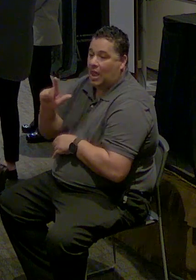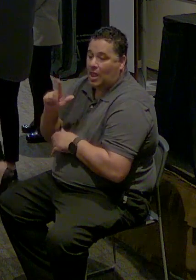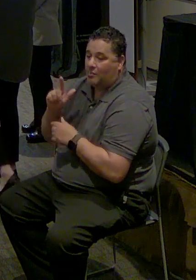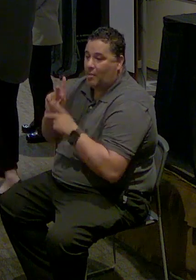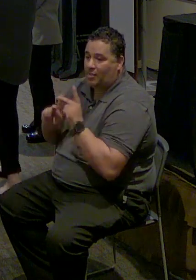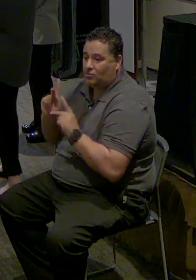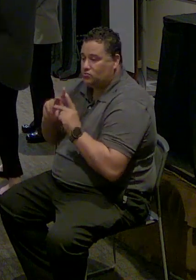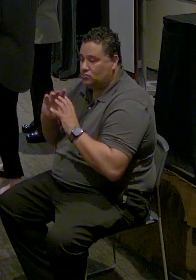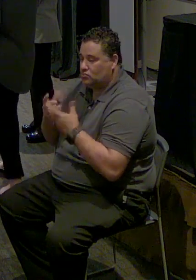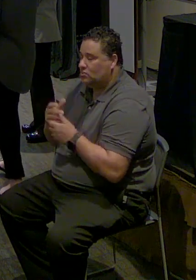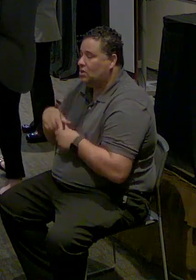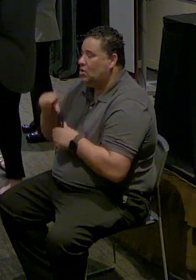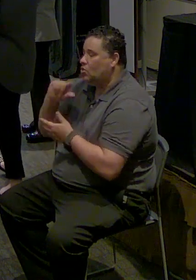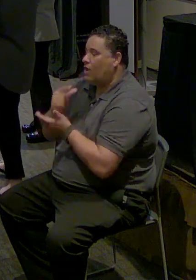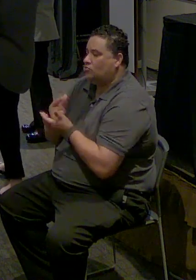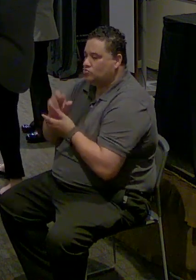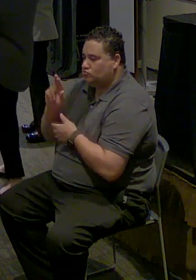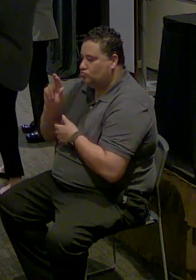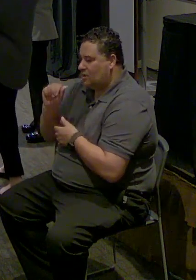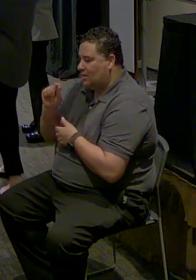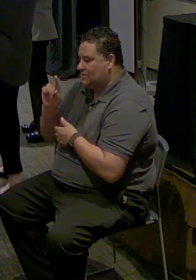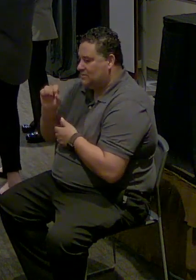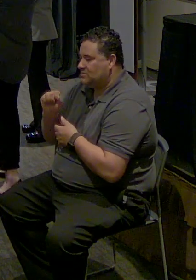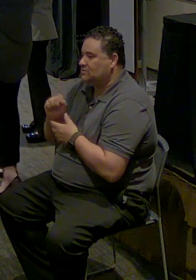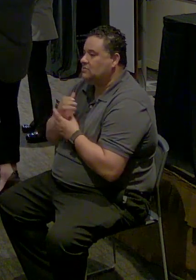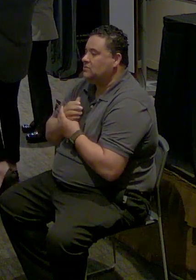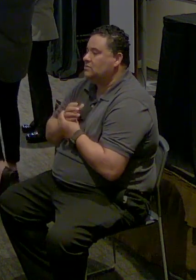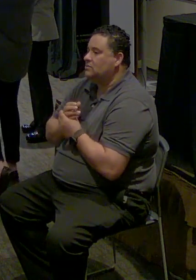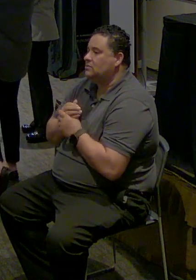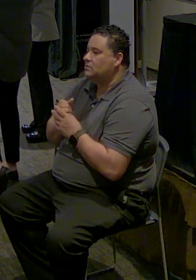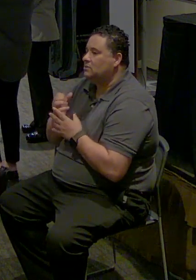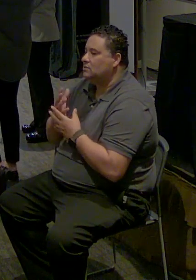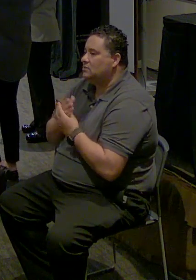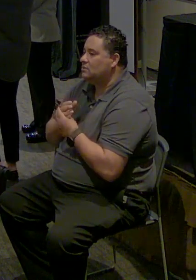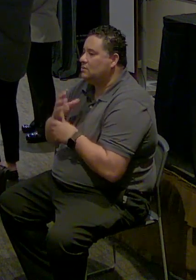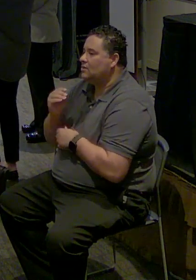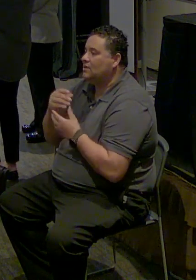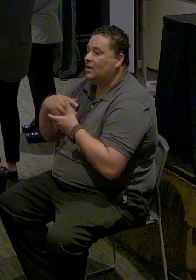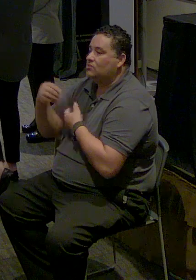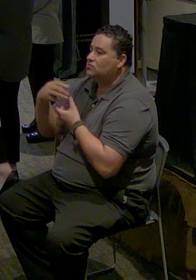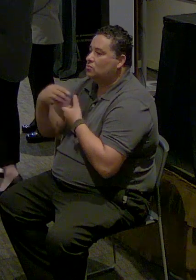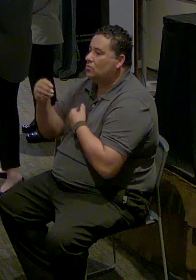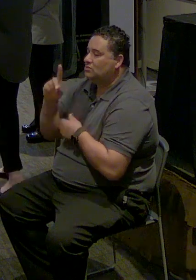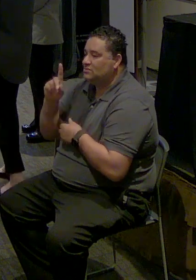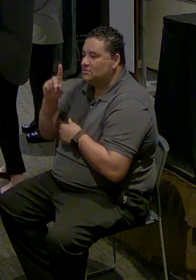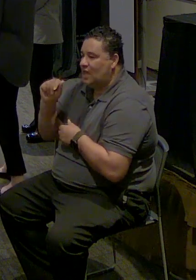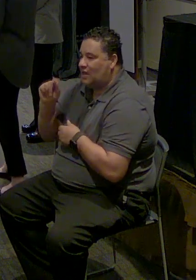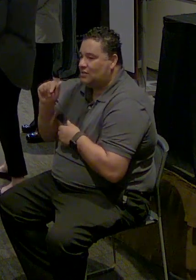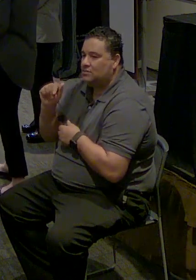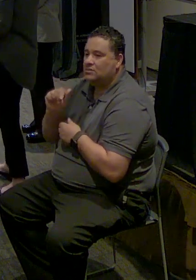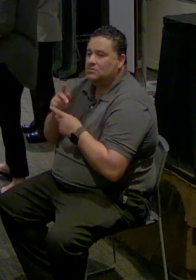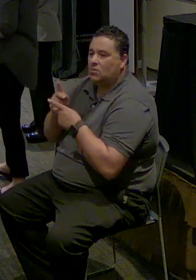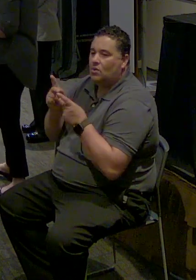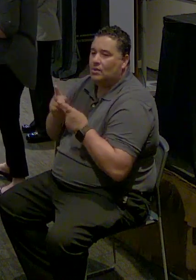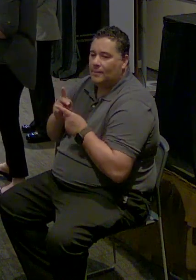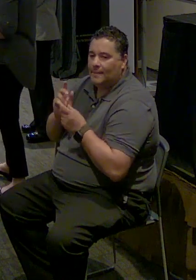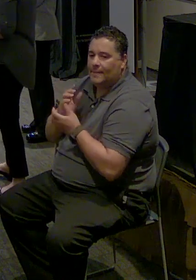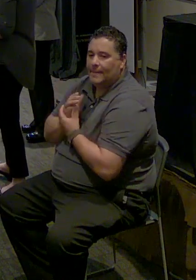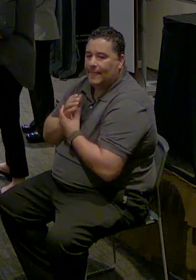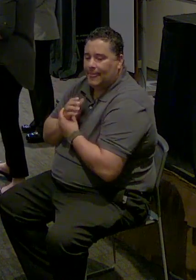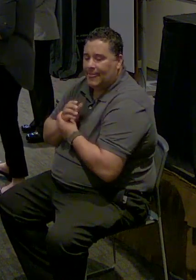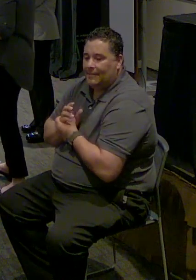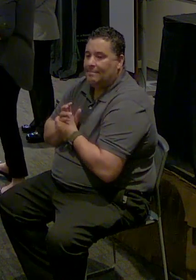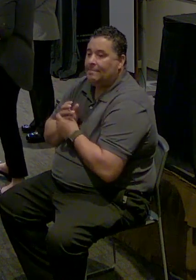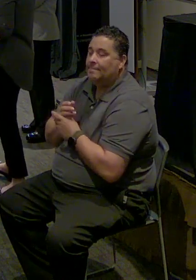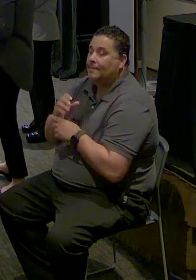populations, graduation rates, those sorts of things. And then external data sources.